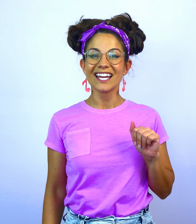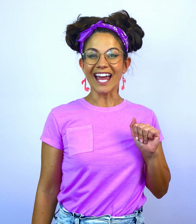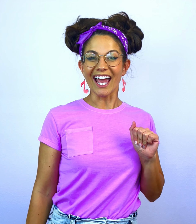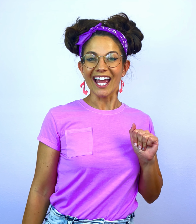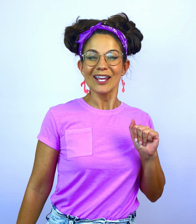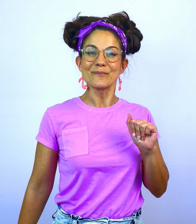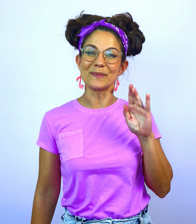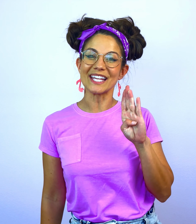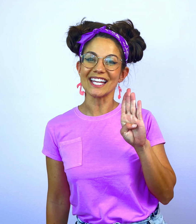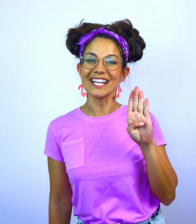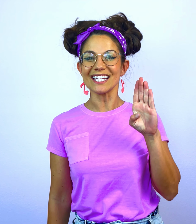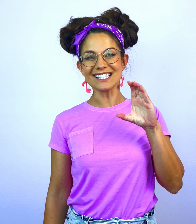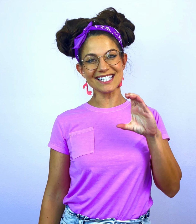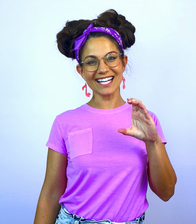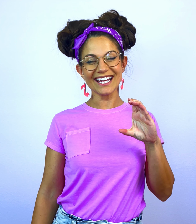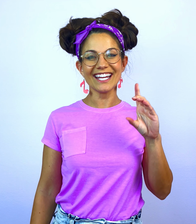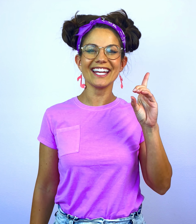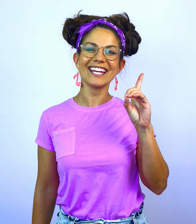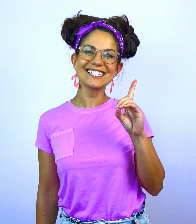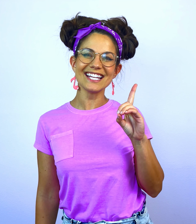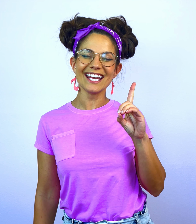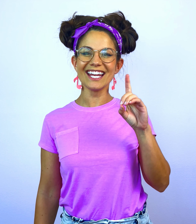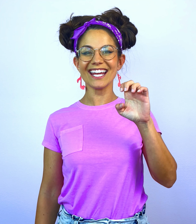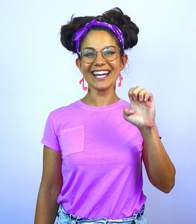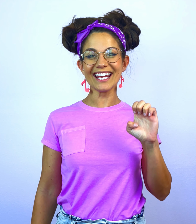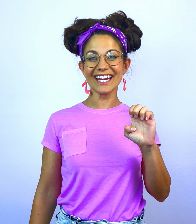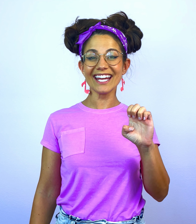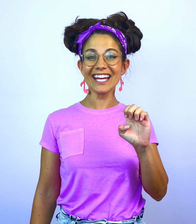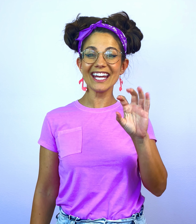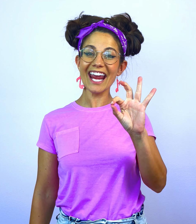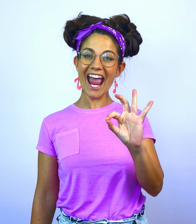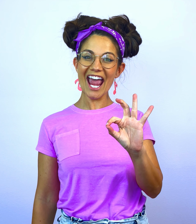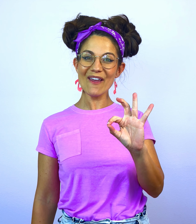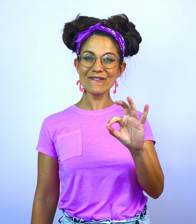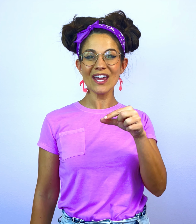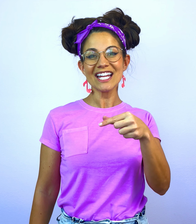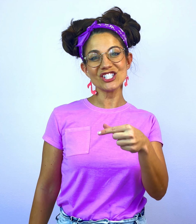A, B, C, D, E, F, G,